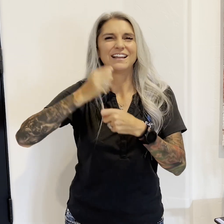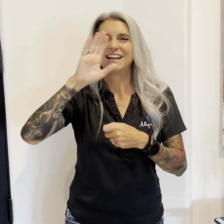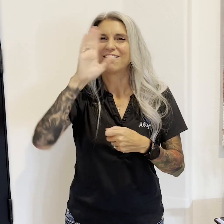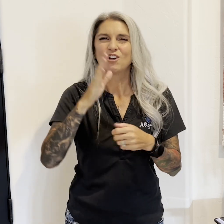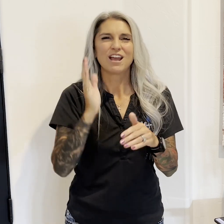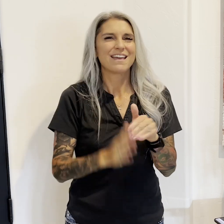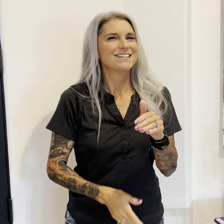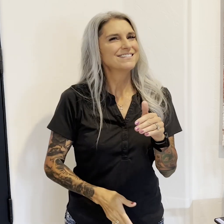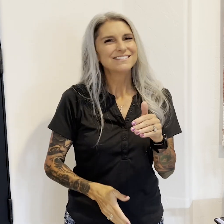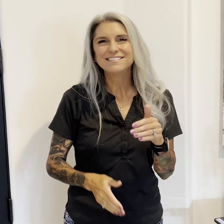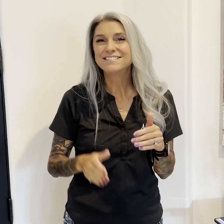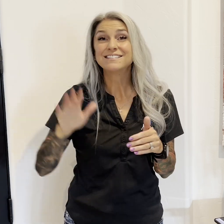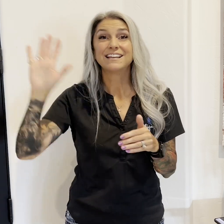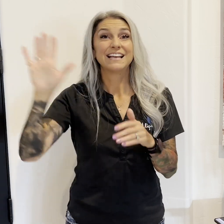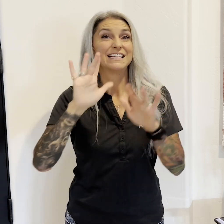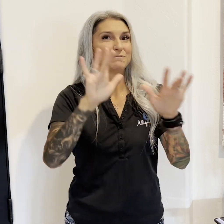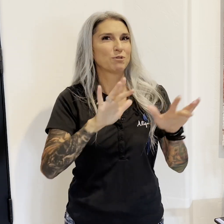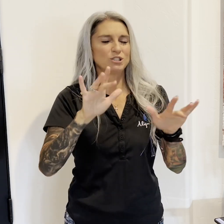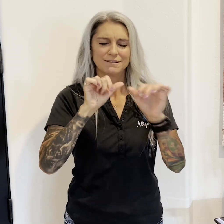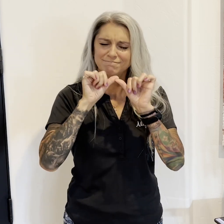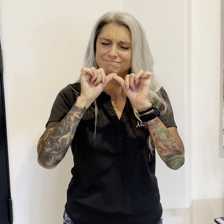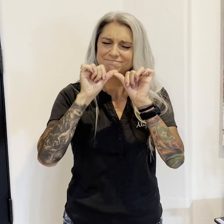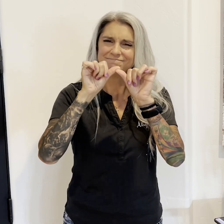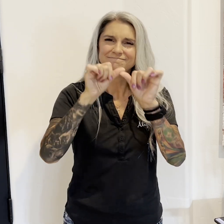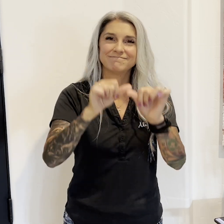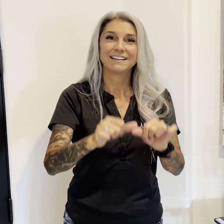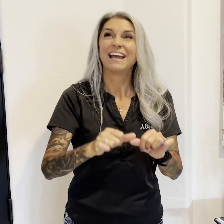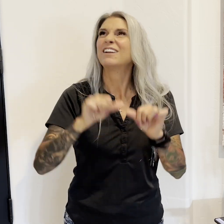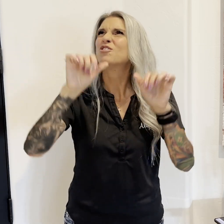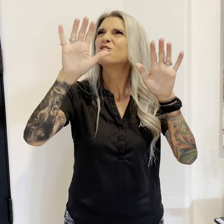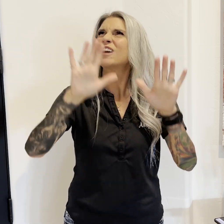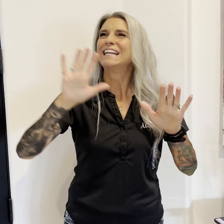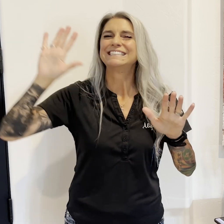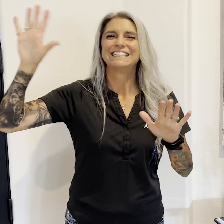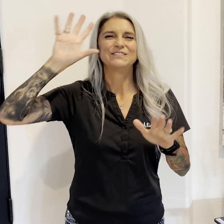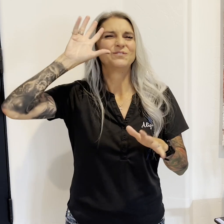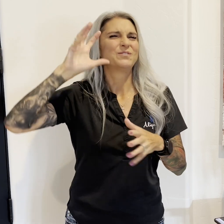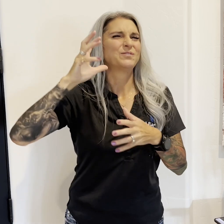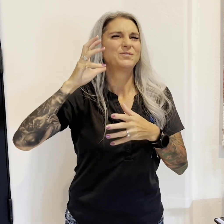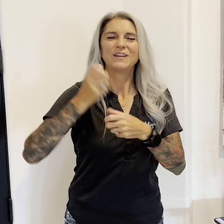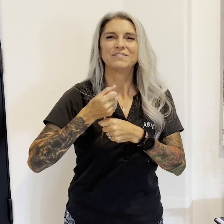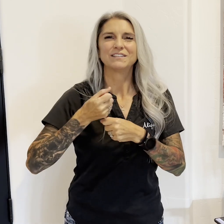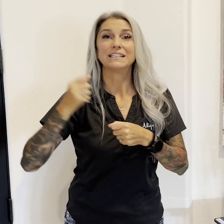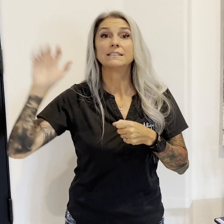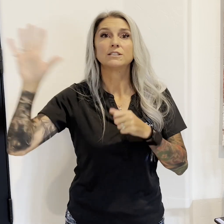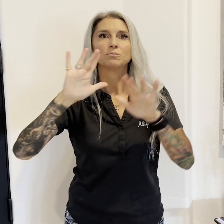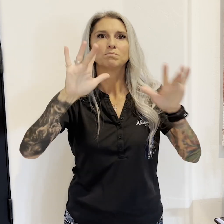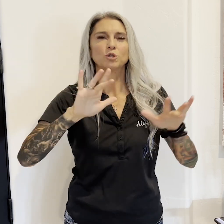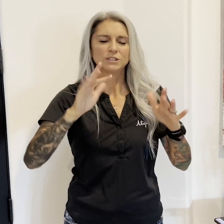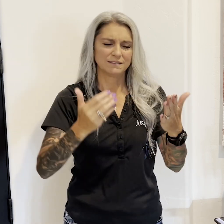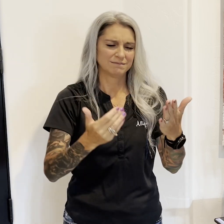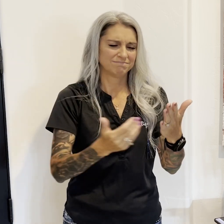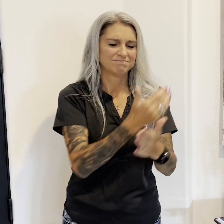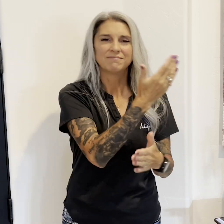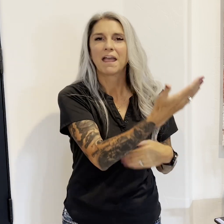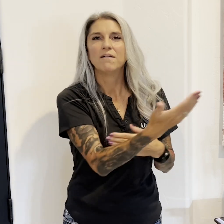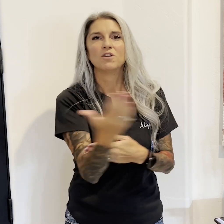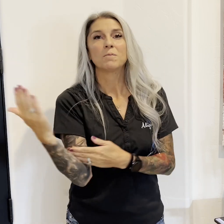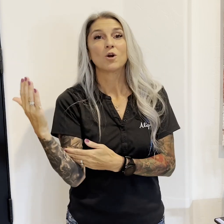of the Lord never ends. His mercies never cease. And great is his faithfulness. His